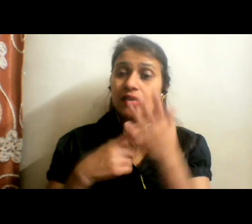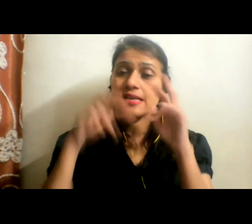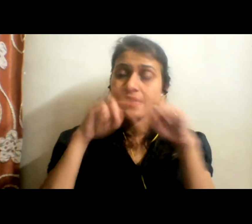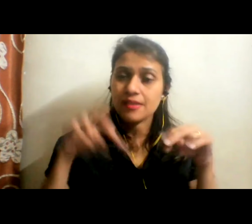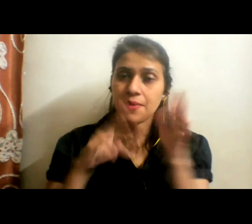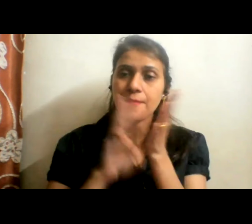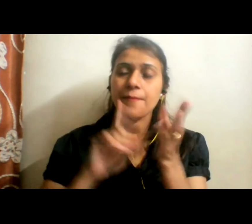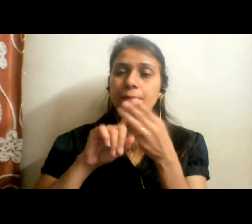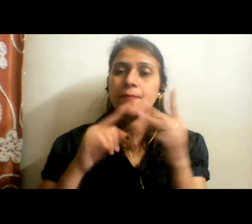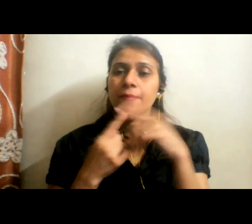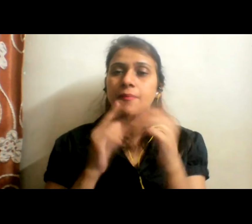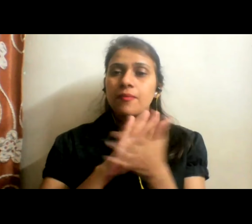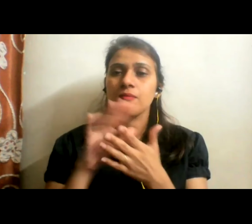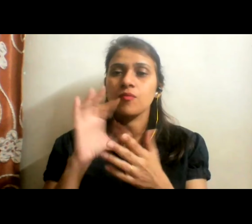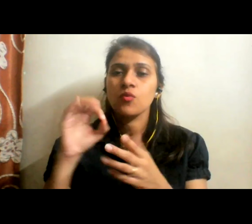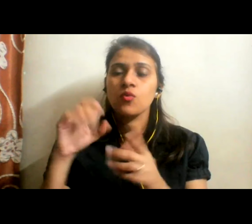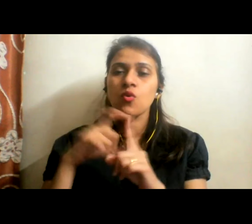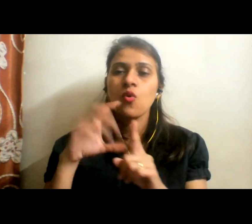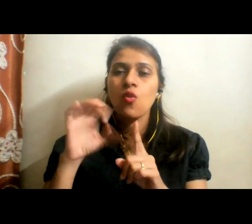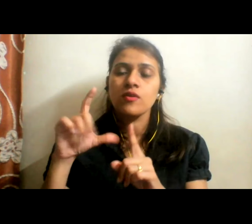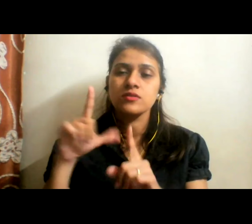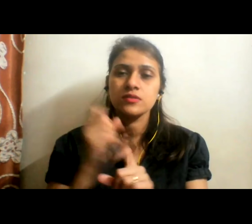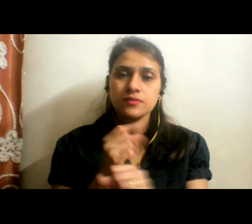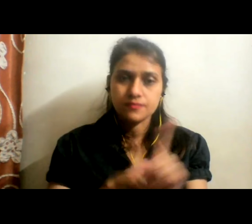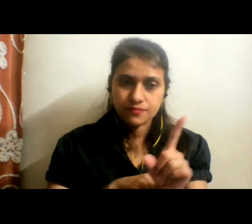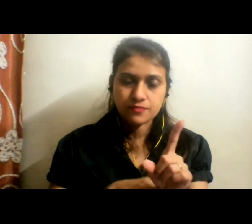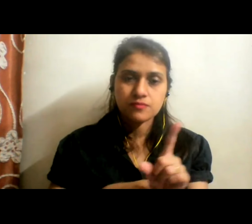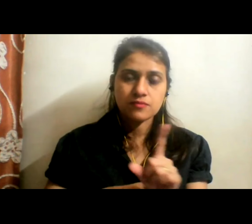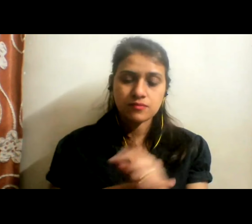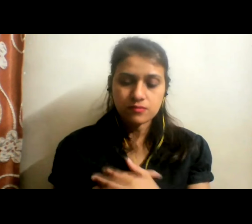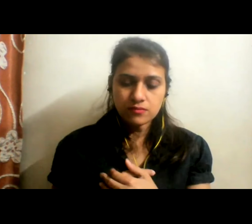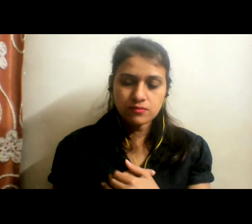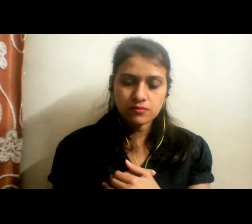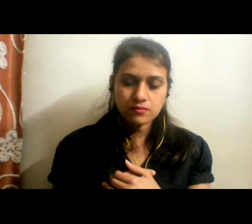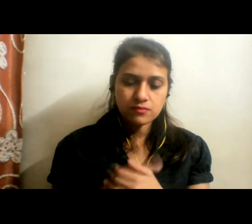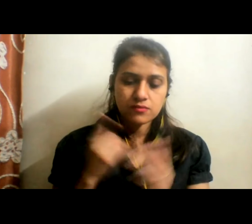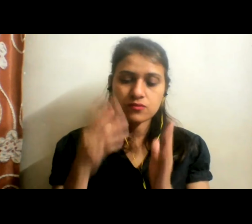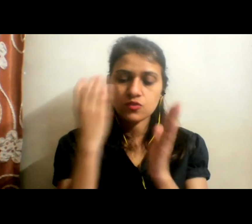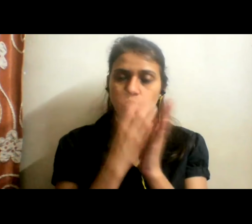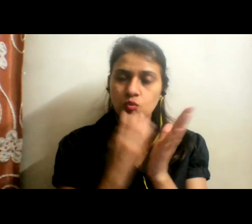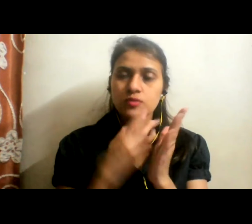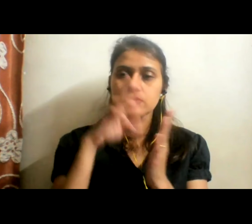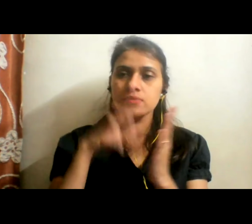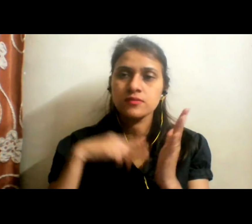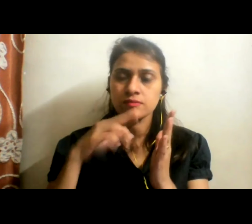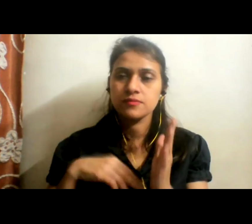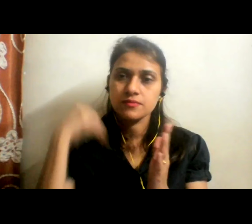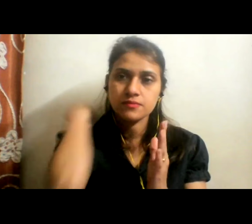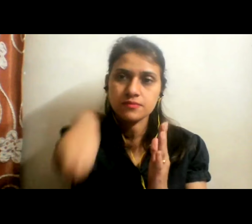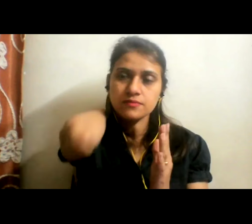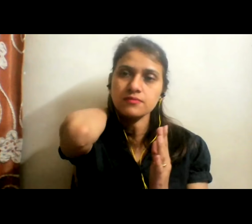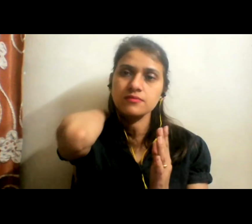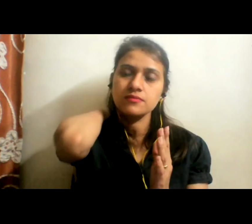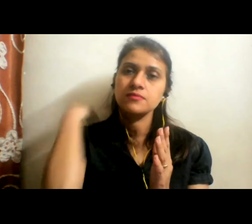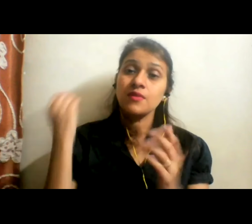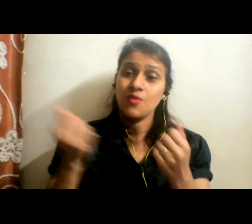methodology relating to the disability studies, and especially these discourse studies, because that is the part of my